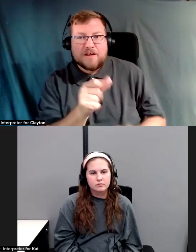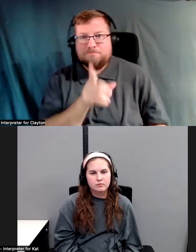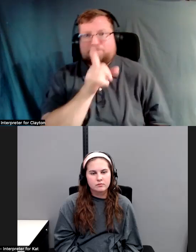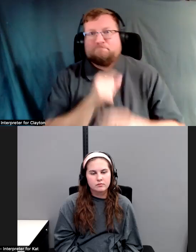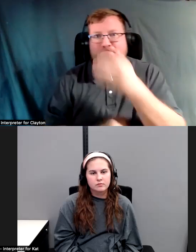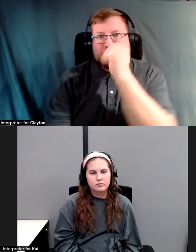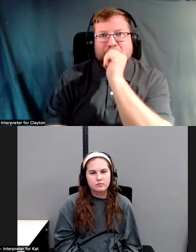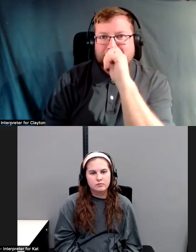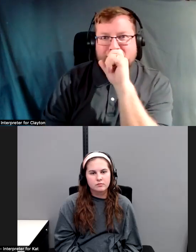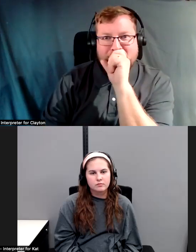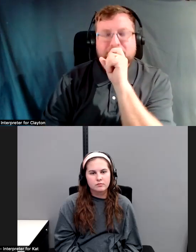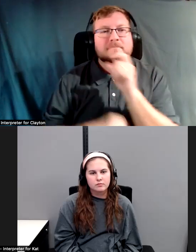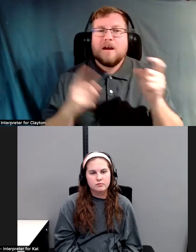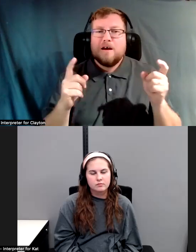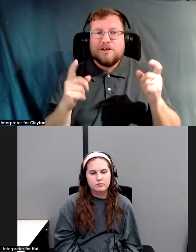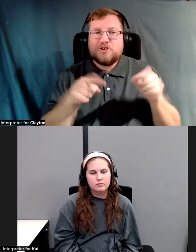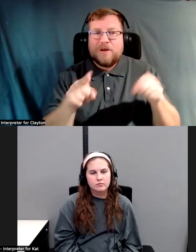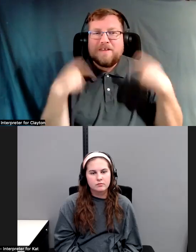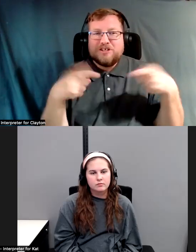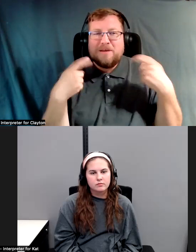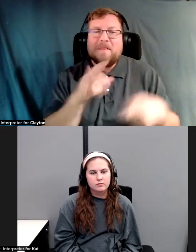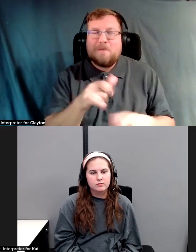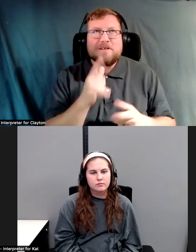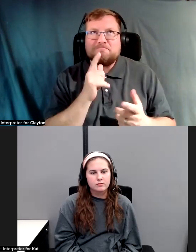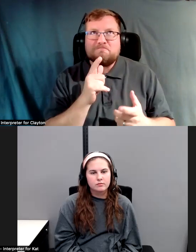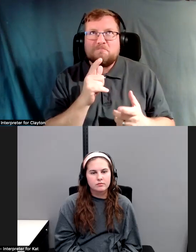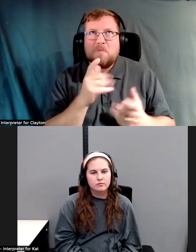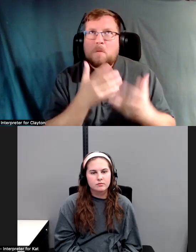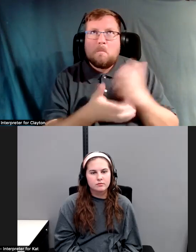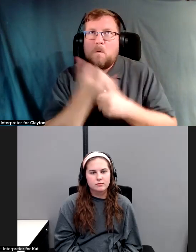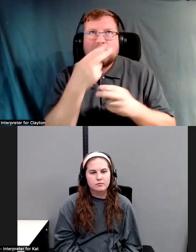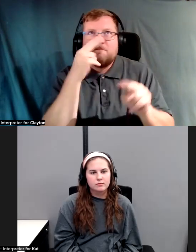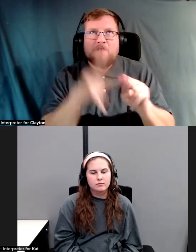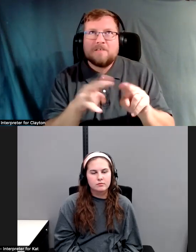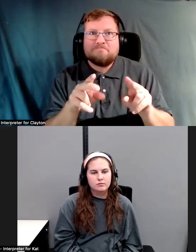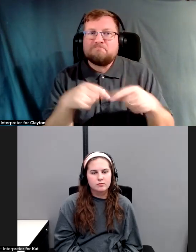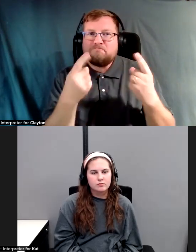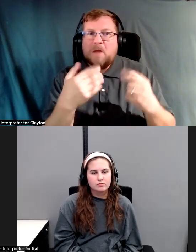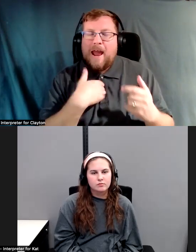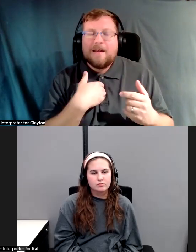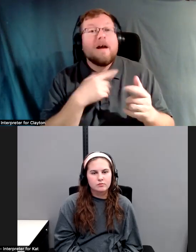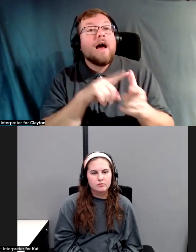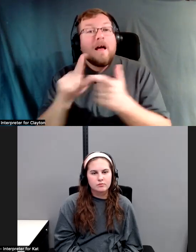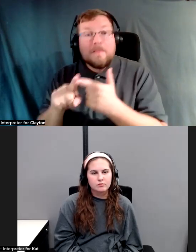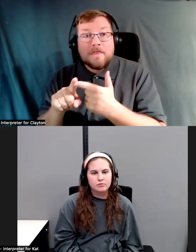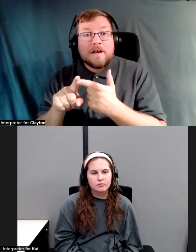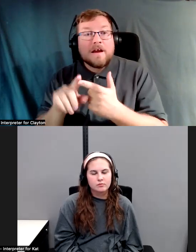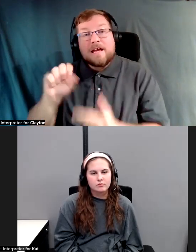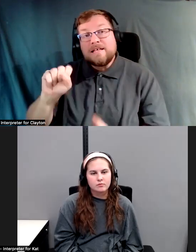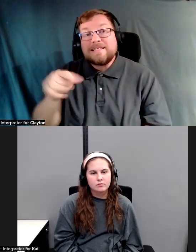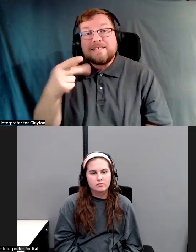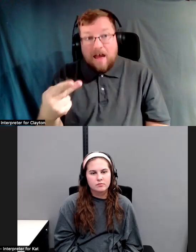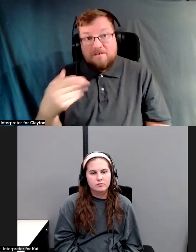at times in the gym. The gym scene was probably the most fun that we've had. And then when Steph dumped the drink on my